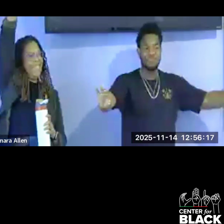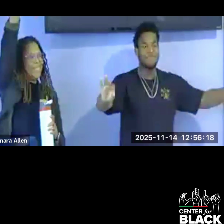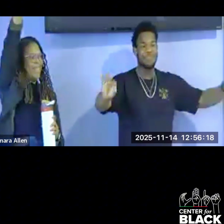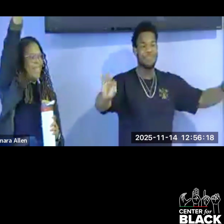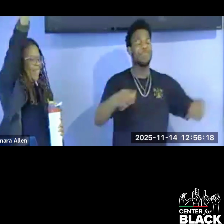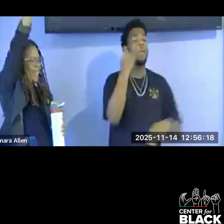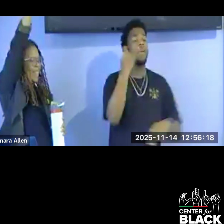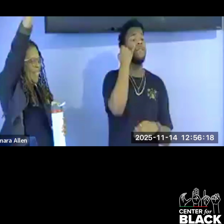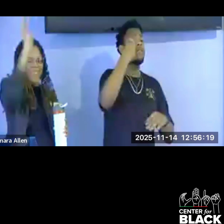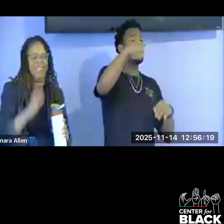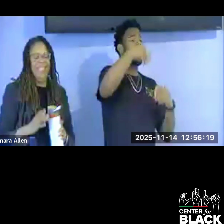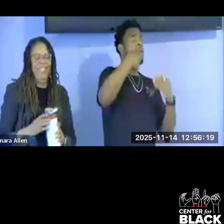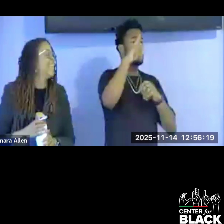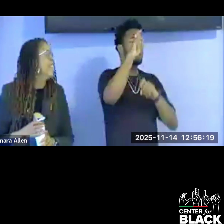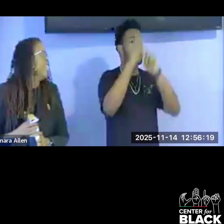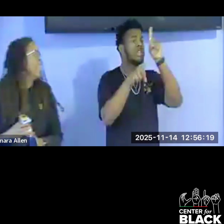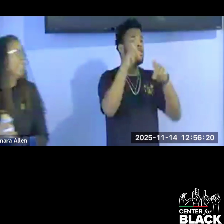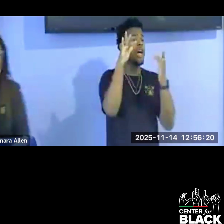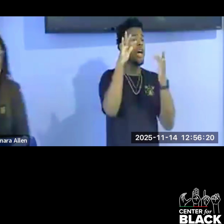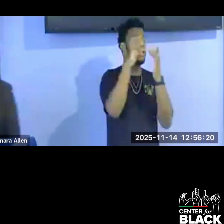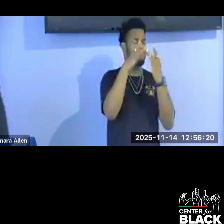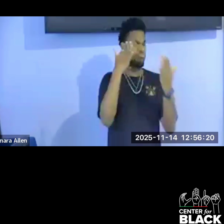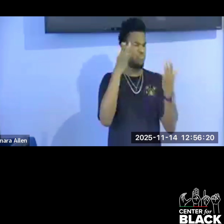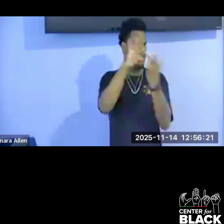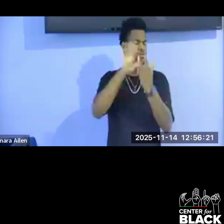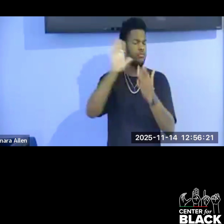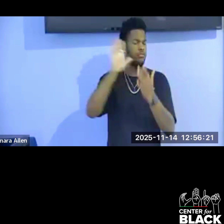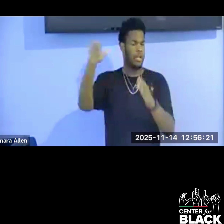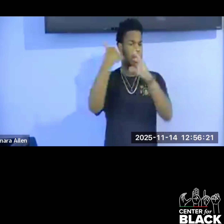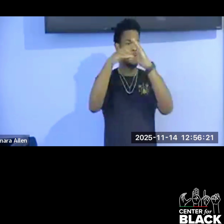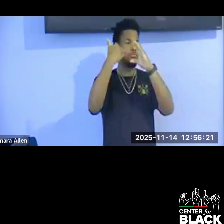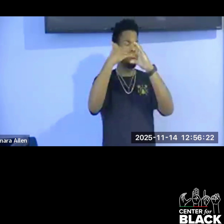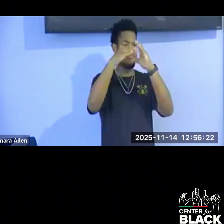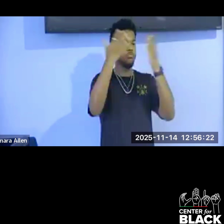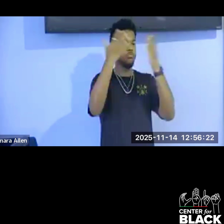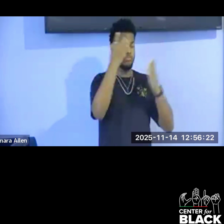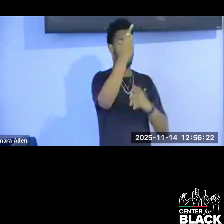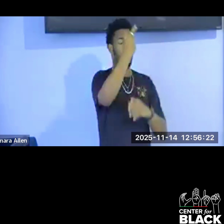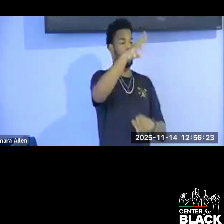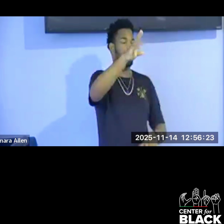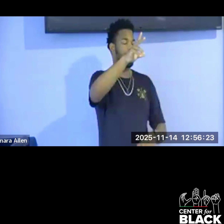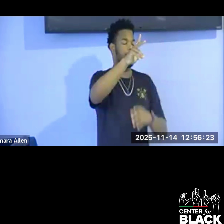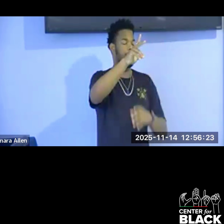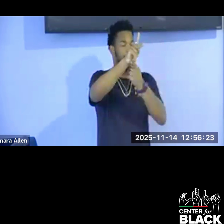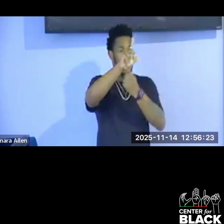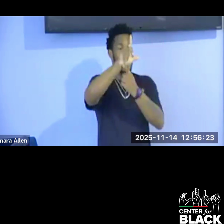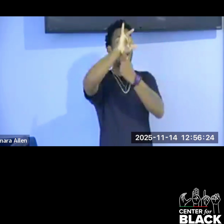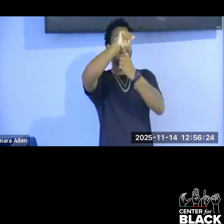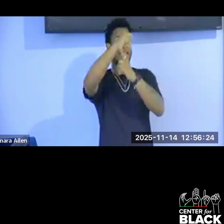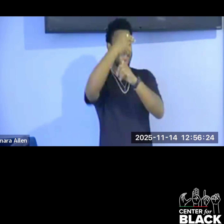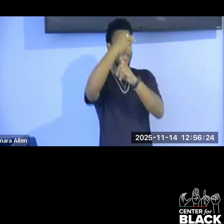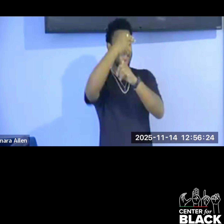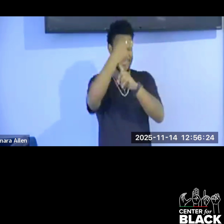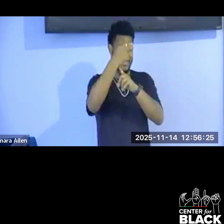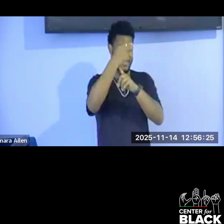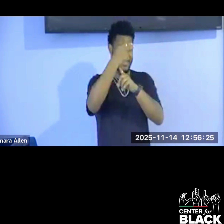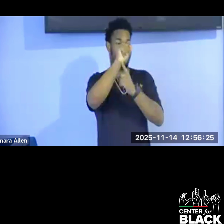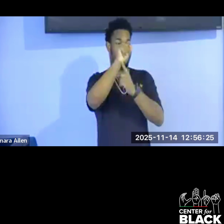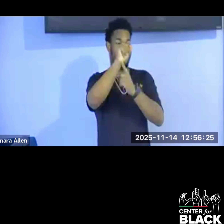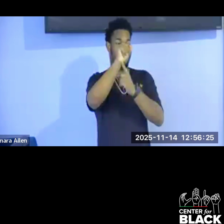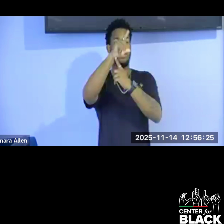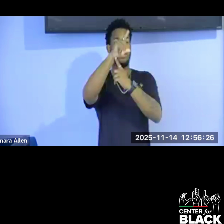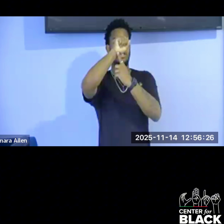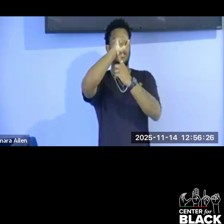for your presentation today. We are now going to wrap up. If you do have further questions, we're going to share